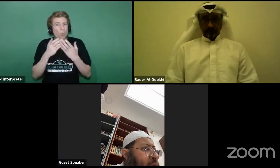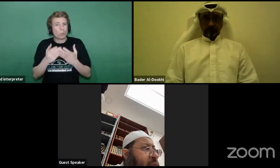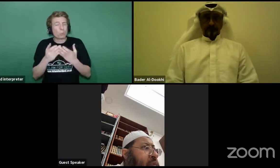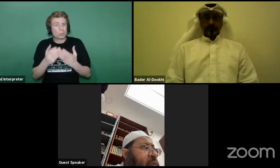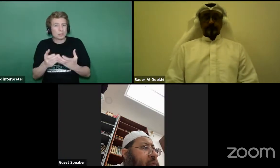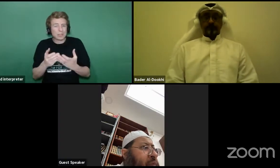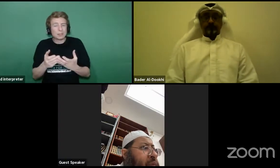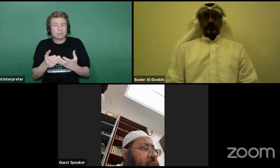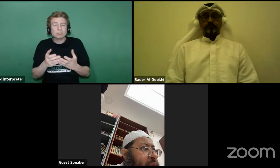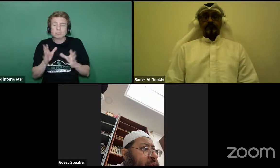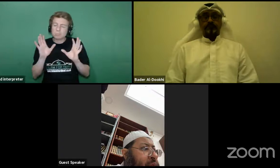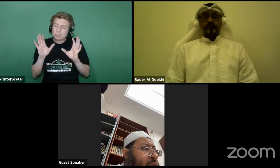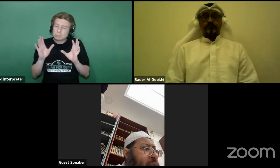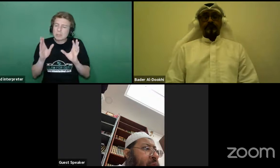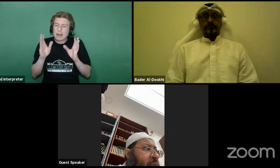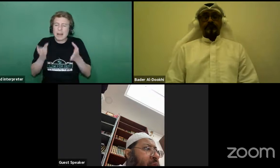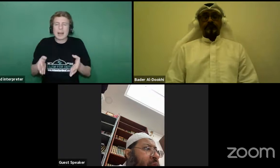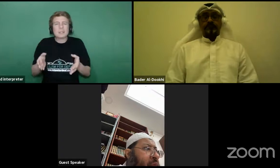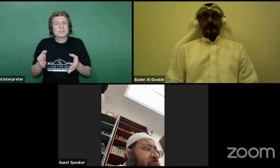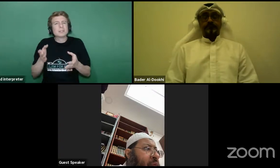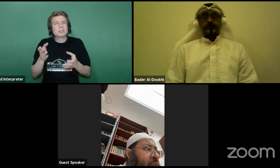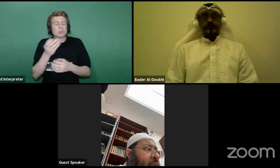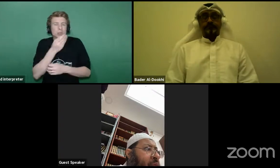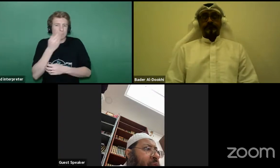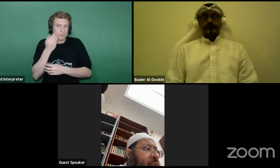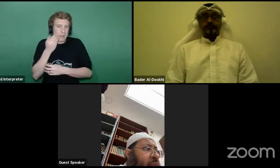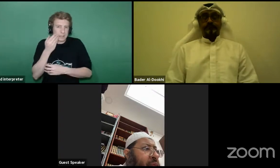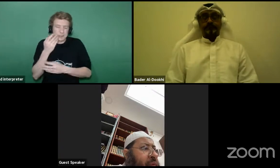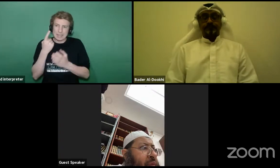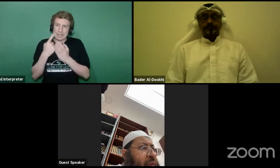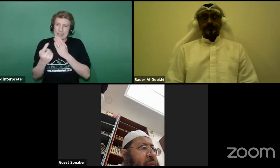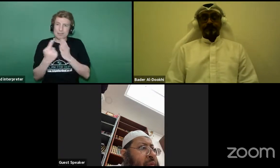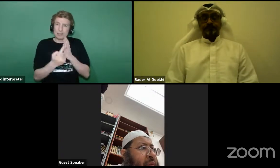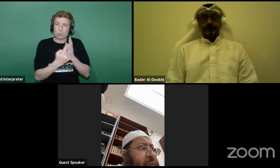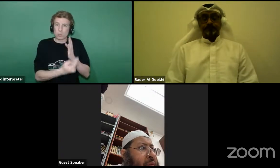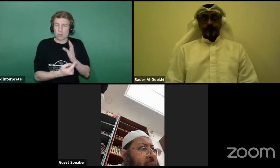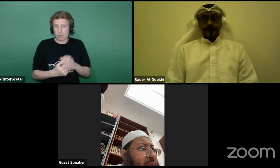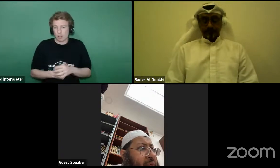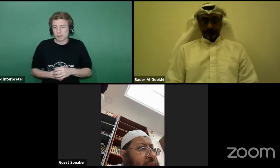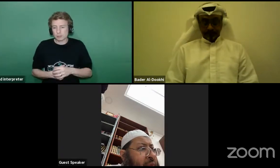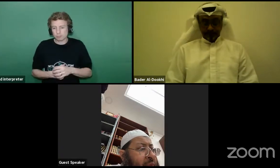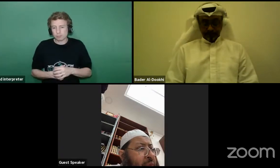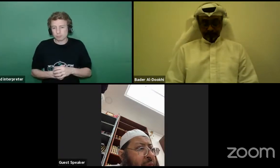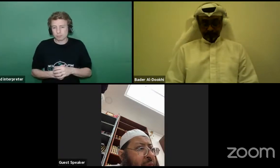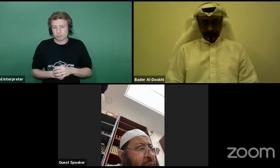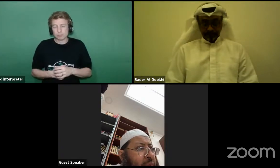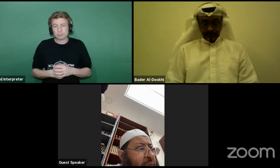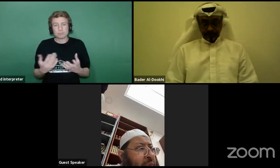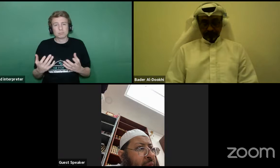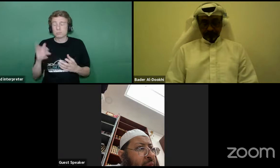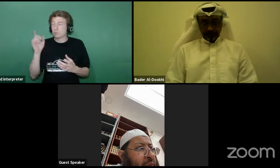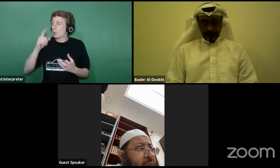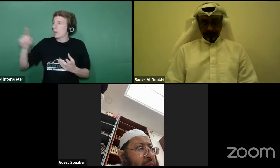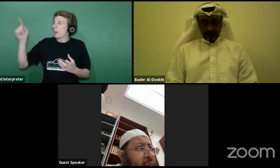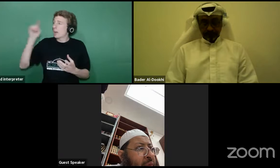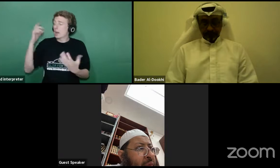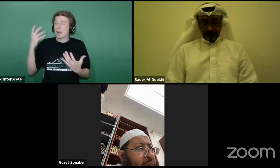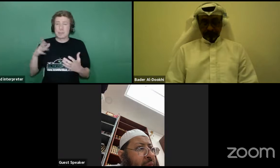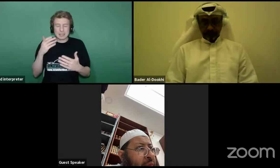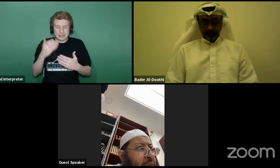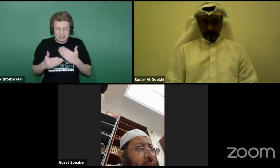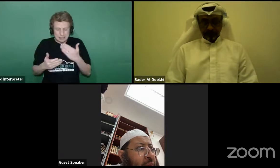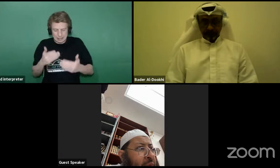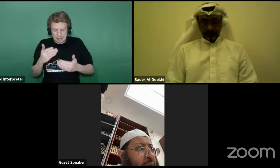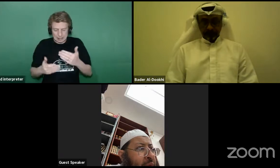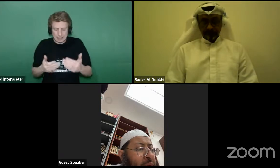individually. And this is the reason why Allah staged the legislation of fasting